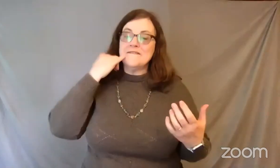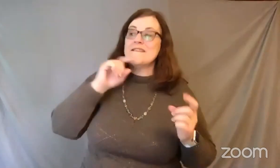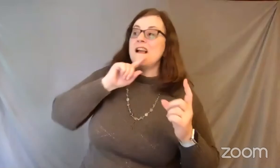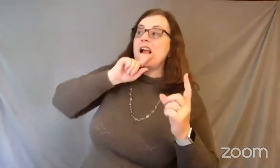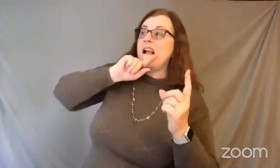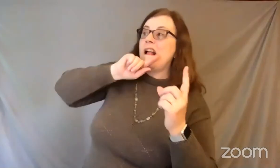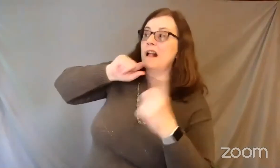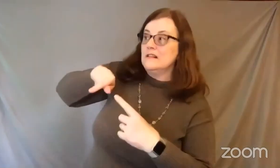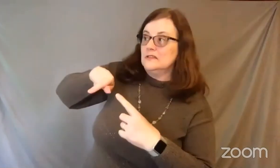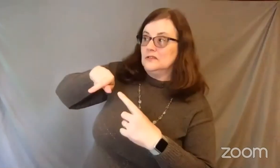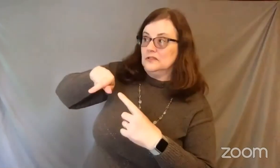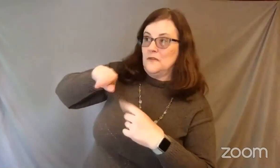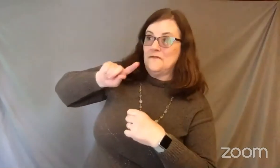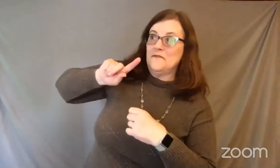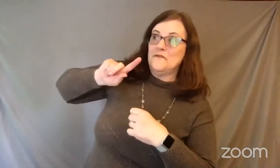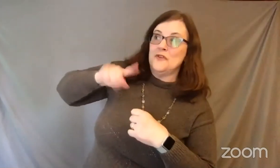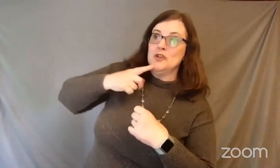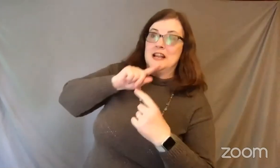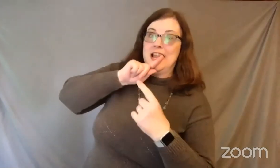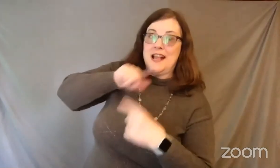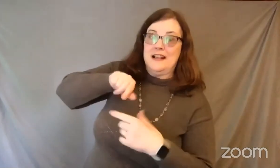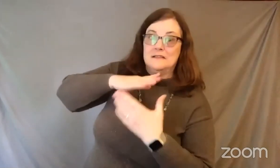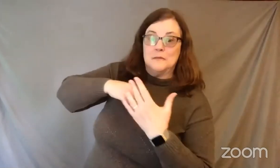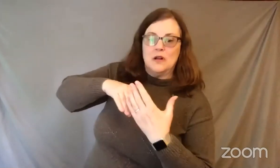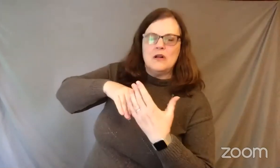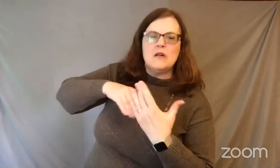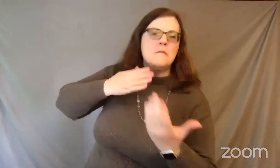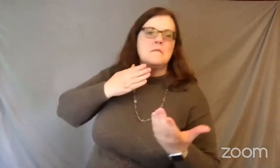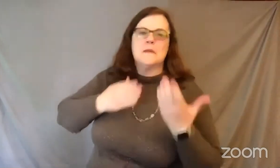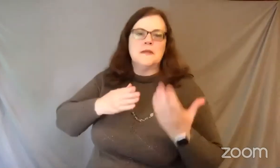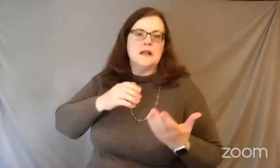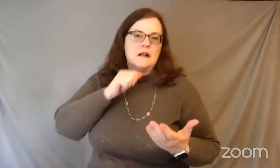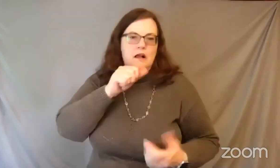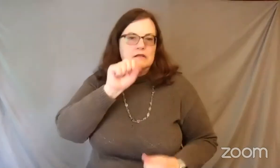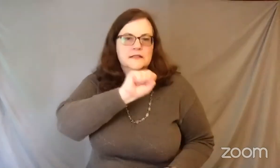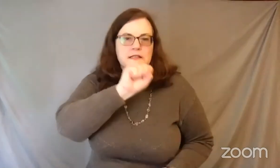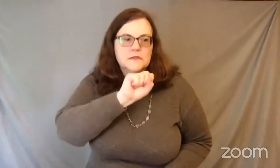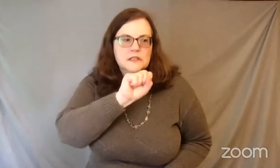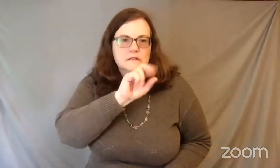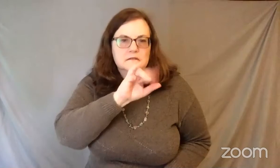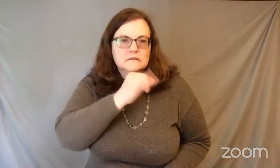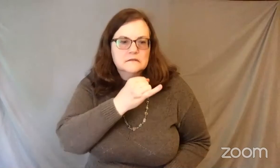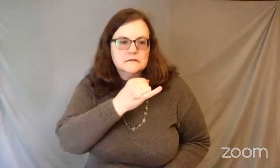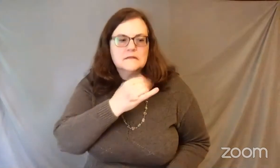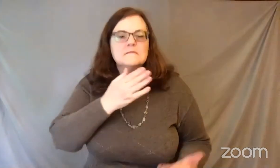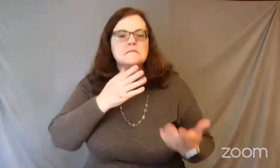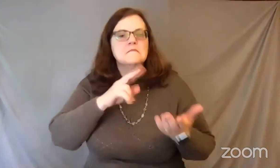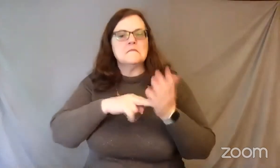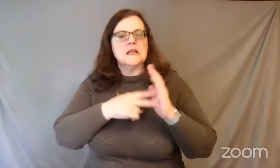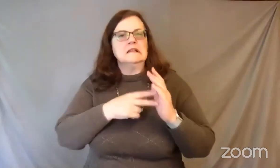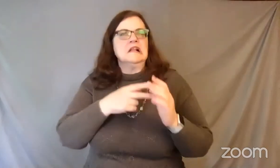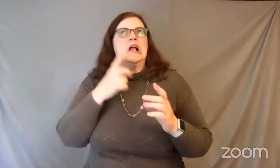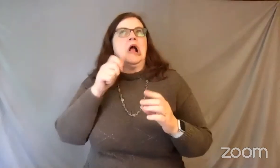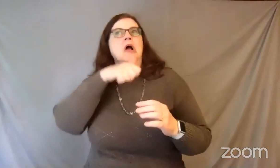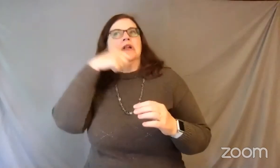Typically, the word order is subject, verb, object, and the first part of the answer might not actually be a subject.